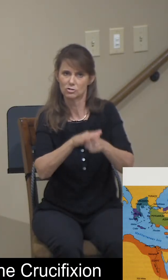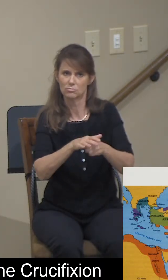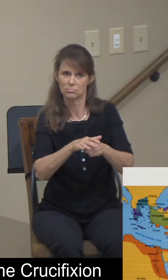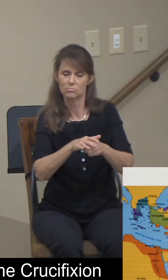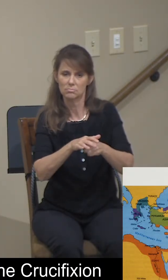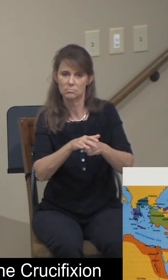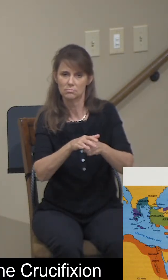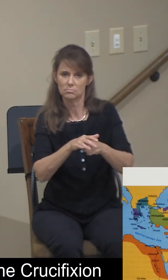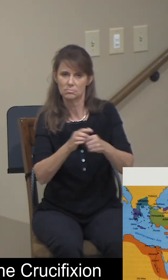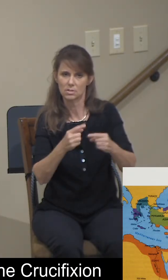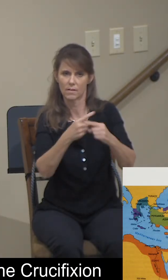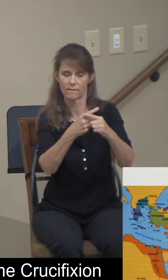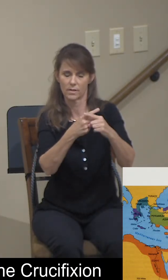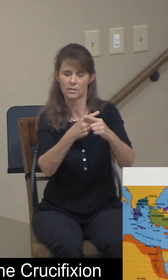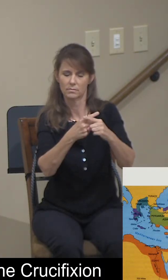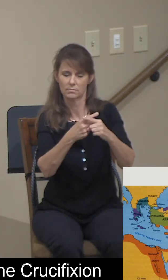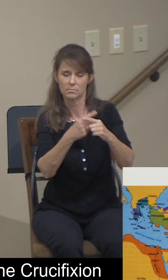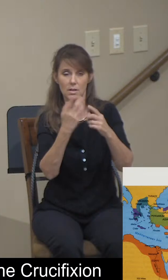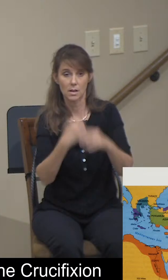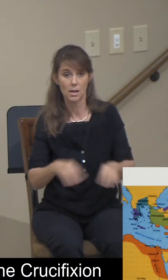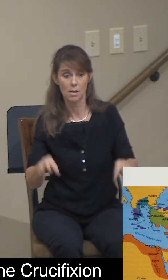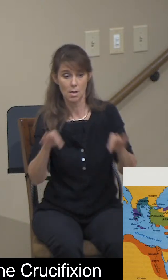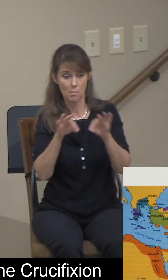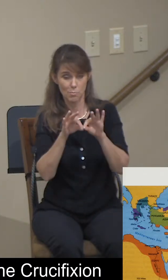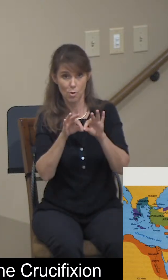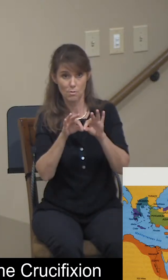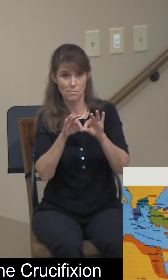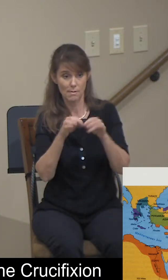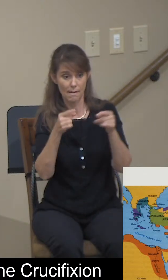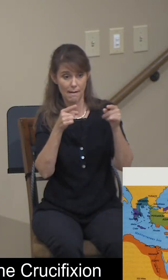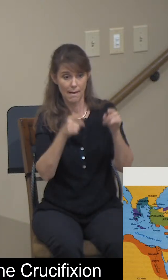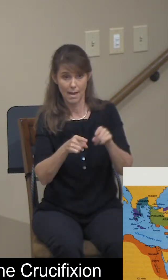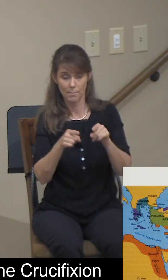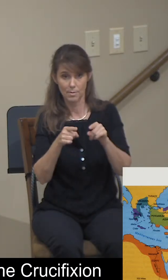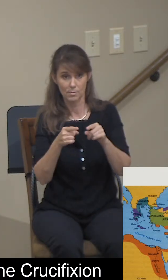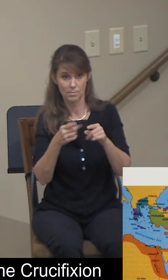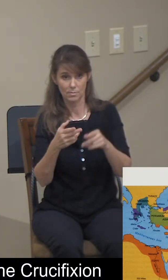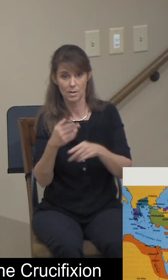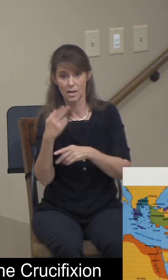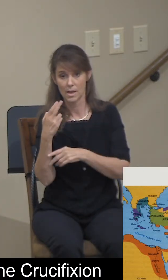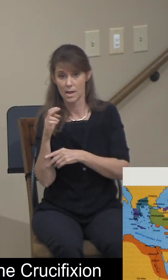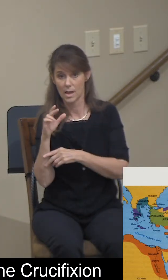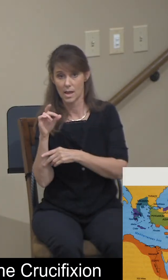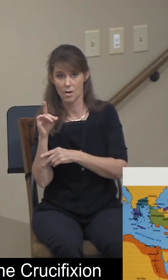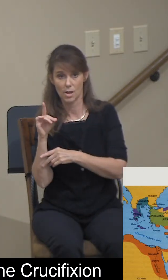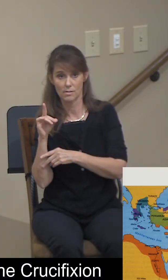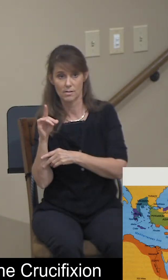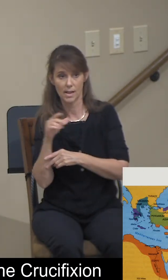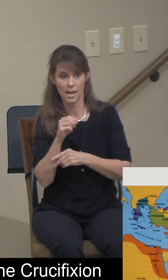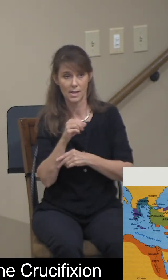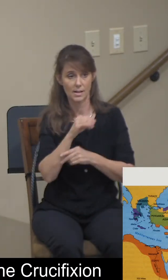important thing that happens between Antiochus Epiphanes and Herod the Great is that tension